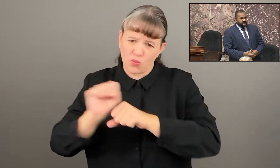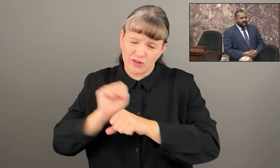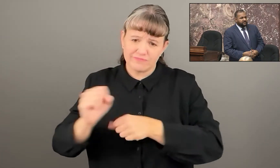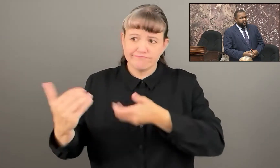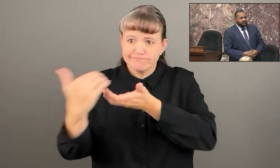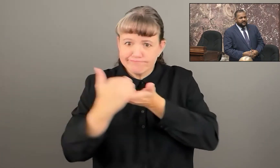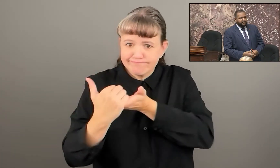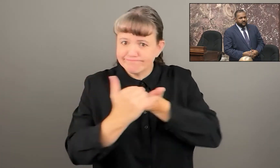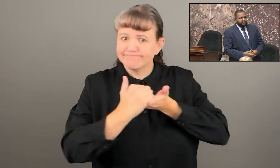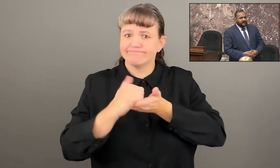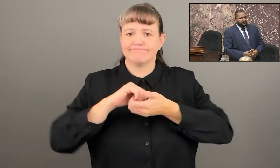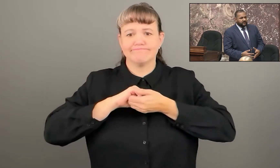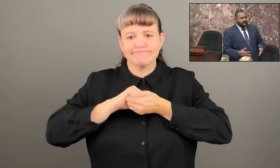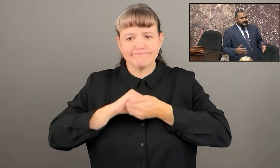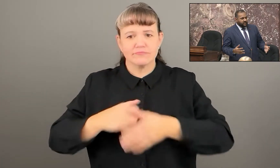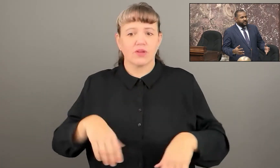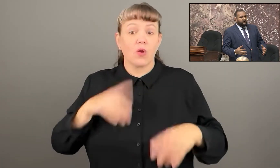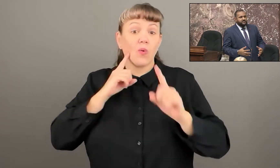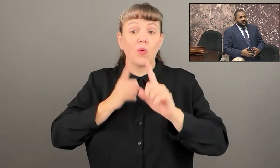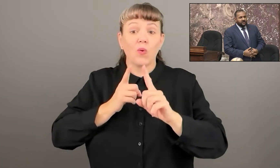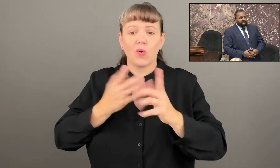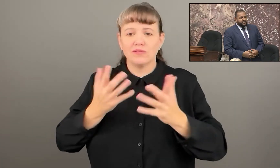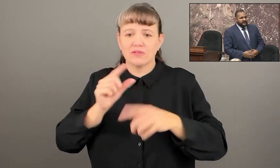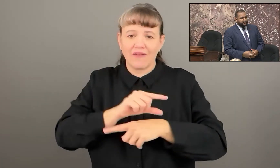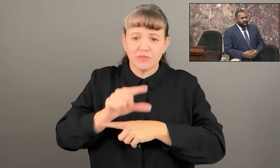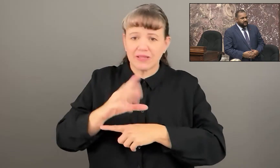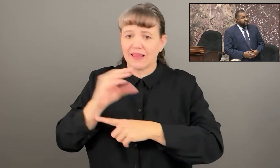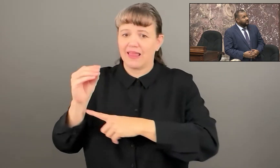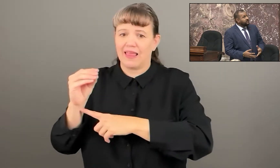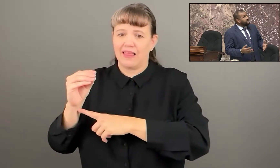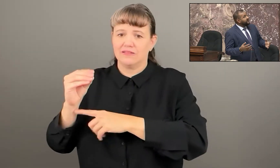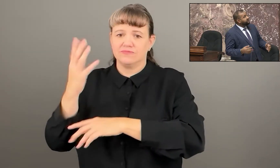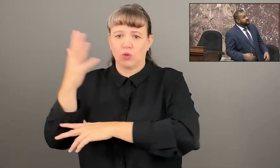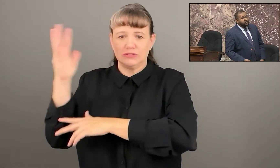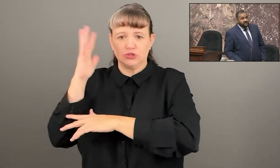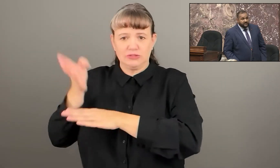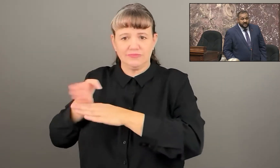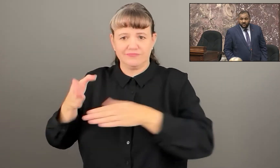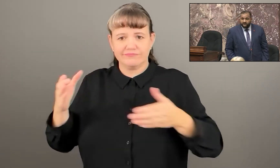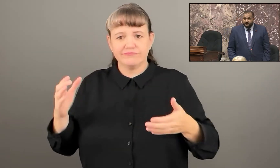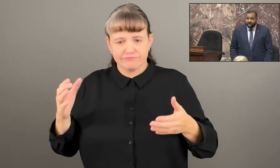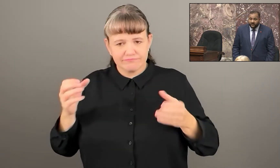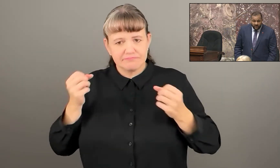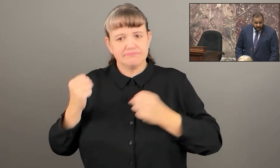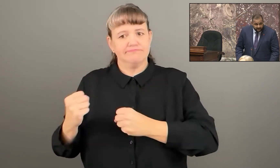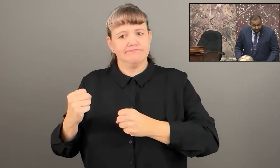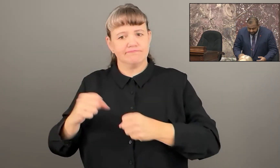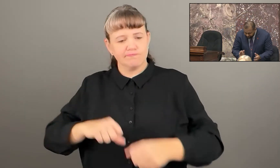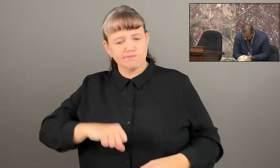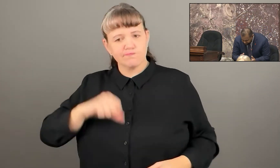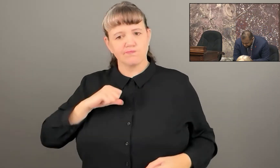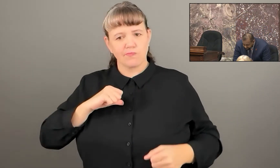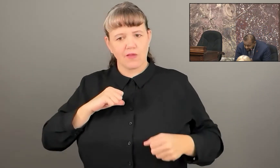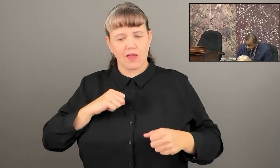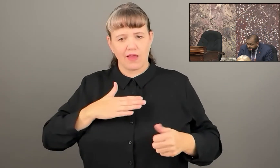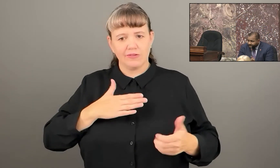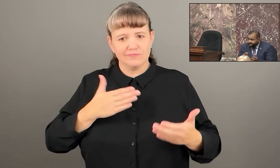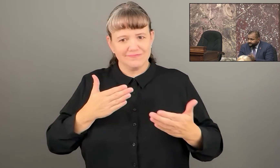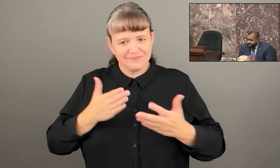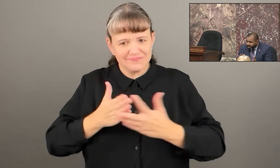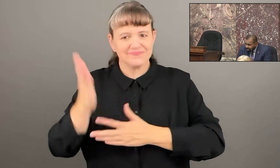strong, sustainable and robust forest sector that we can all be proud of for the next 100 years. So the House, please join me in making Kofi feel very welcome.